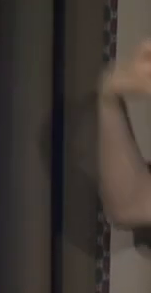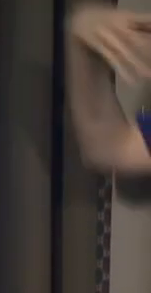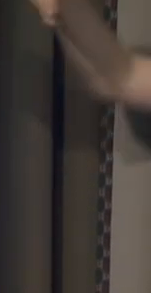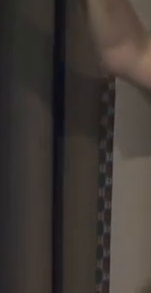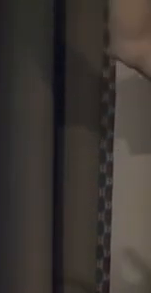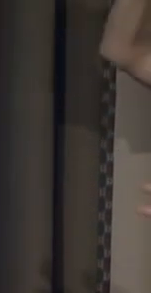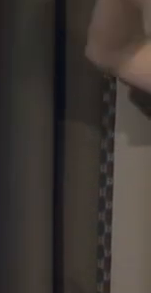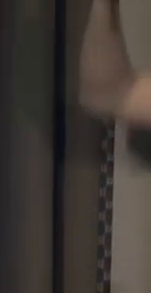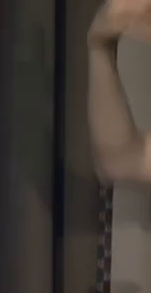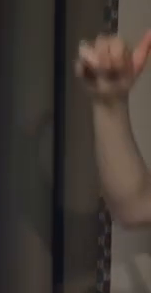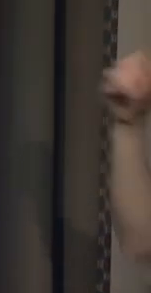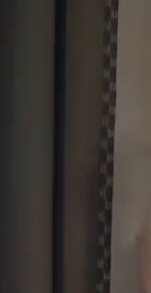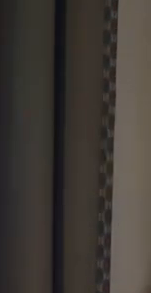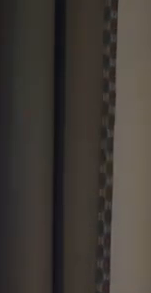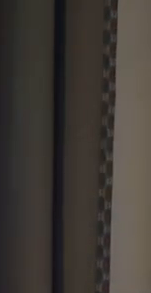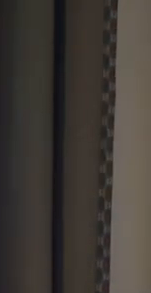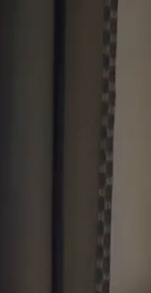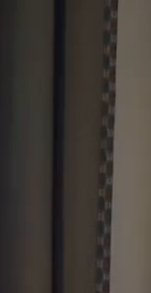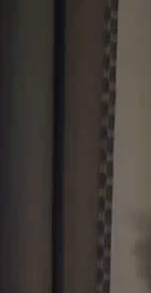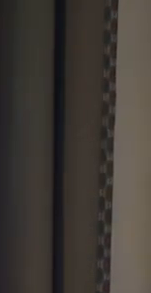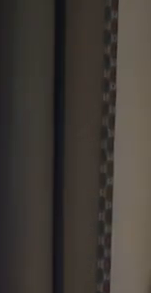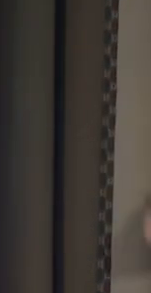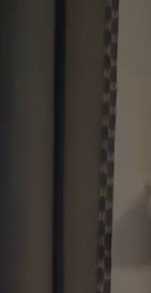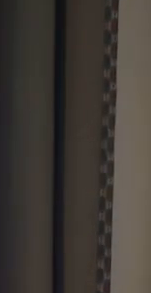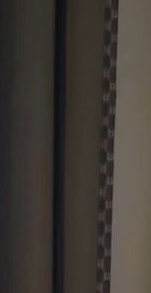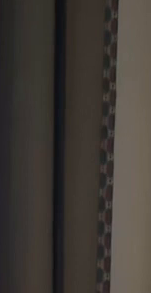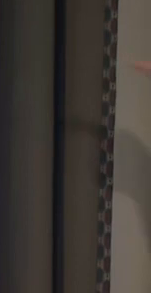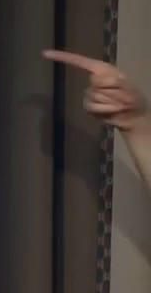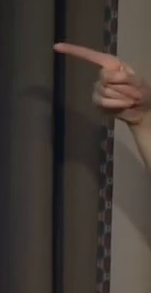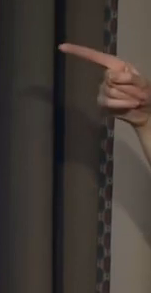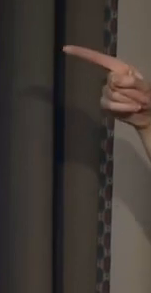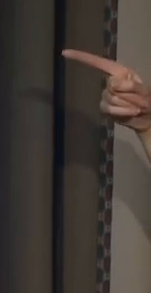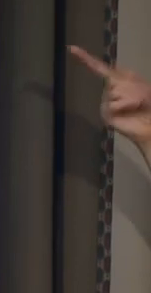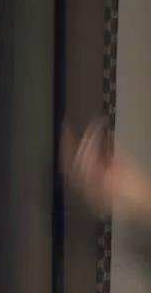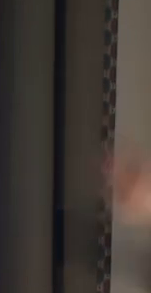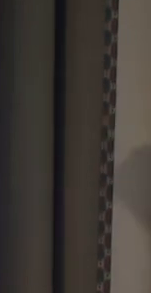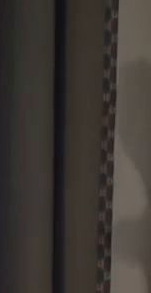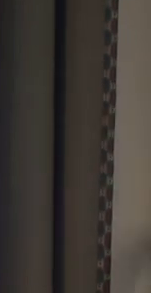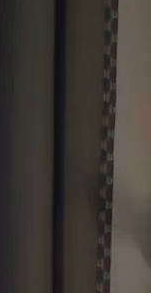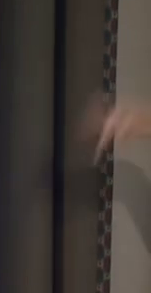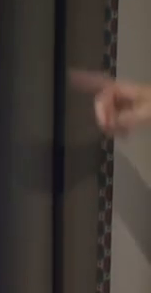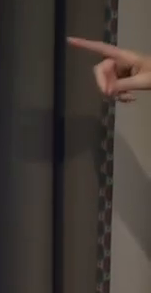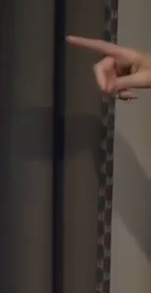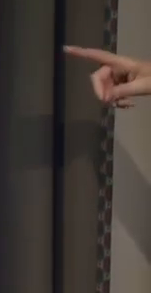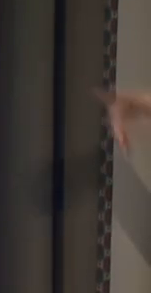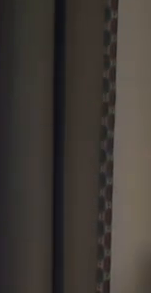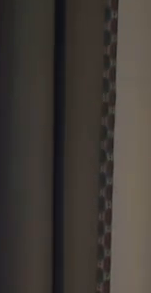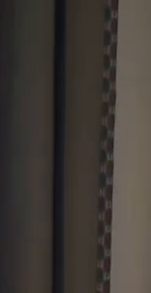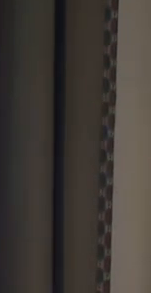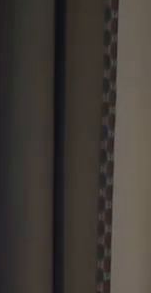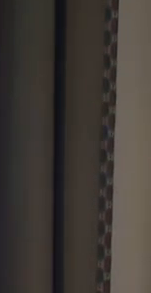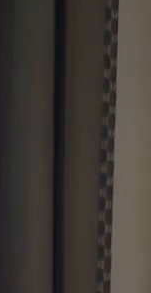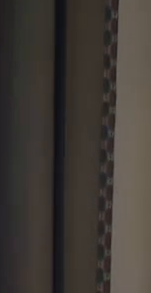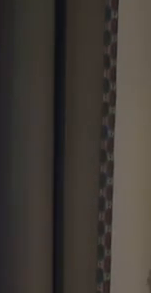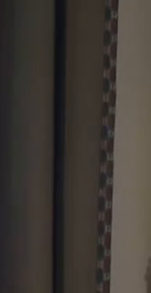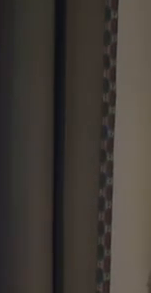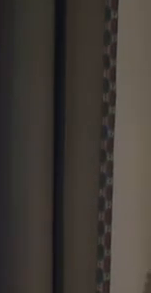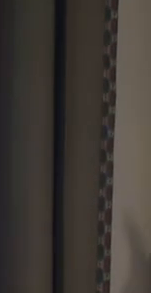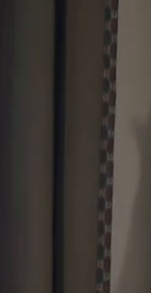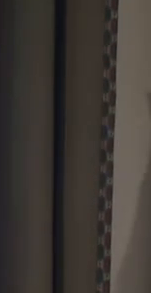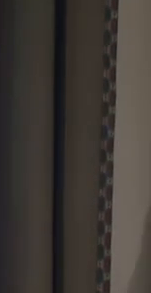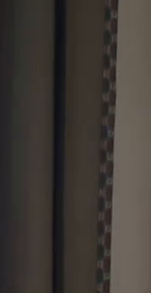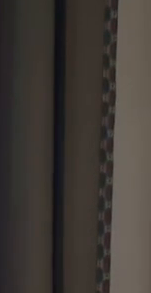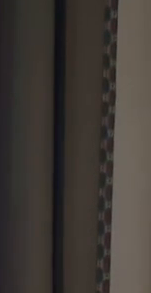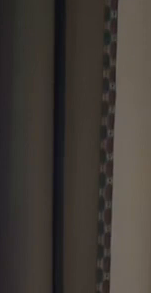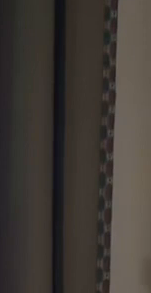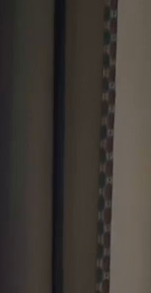COVID is certainly in addition to the cases that you see on the board in front of you. Sadly, we have 29